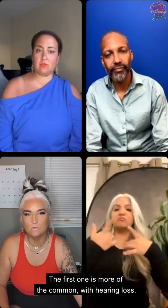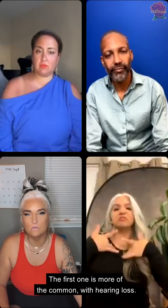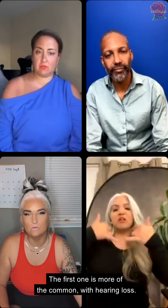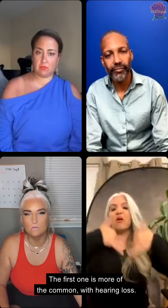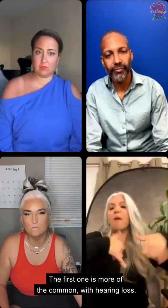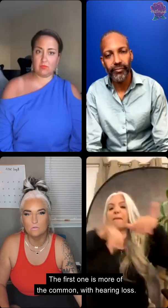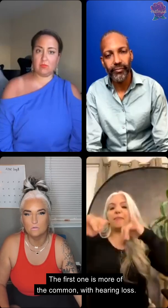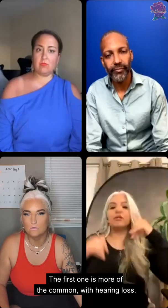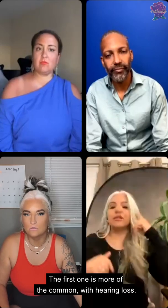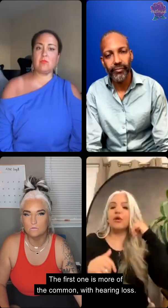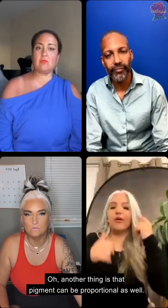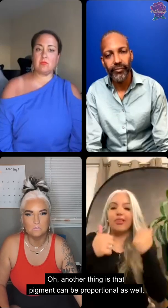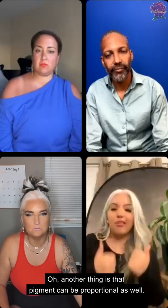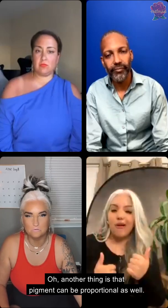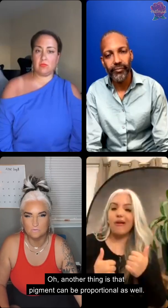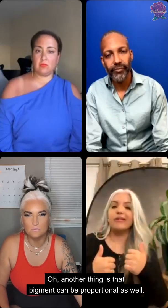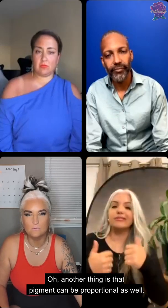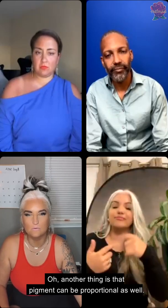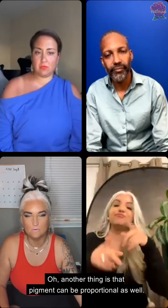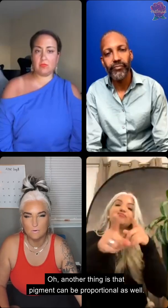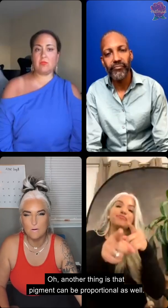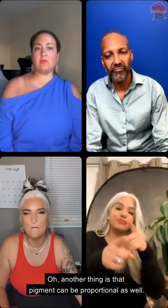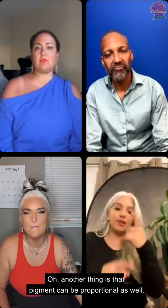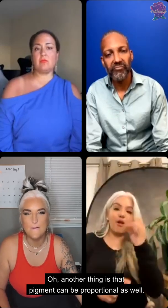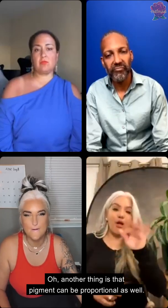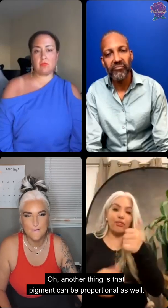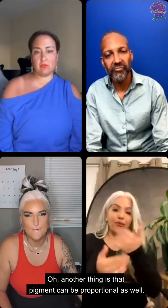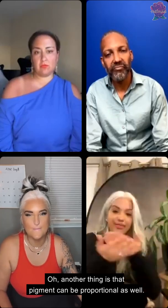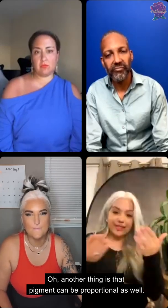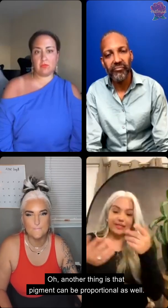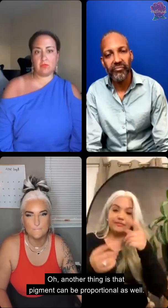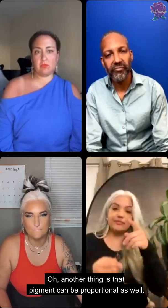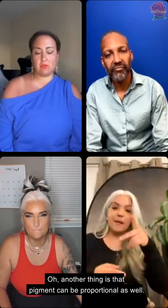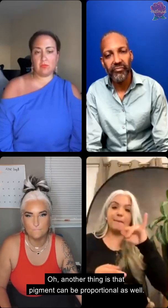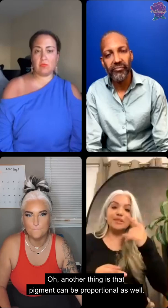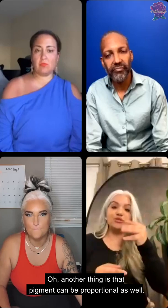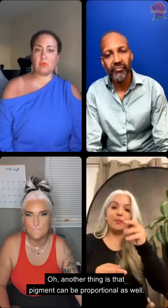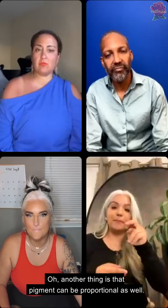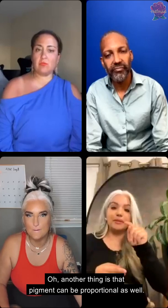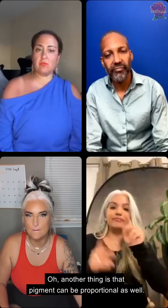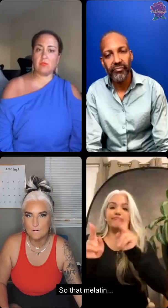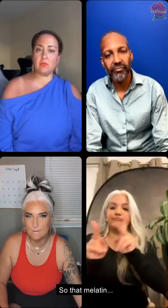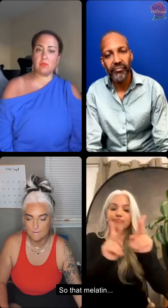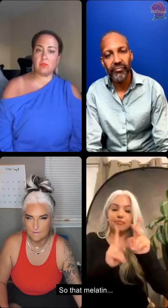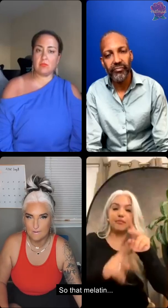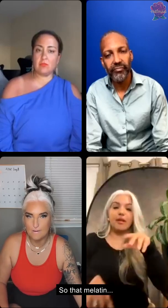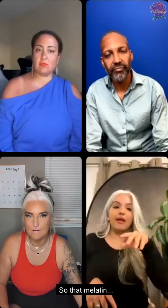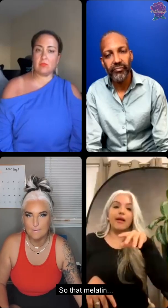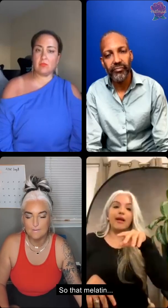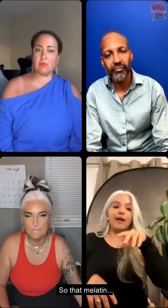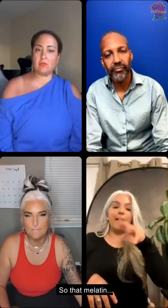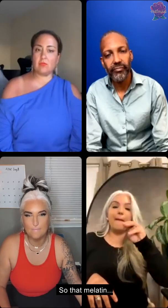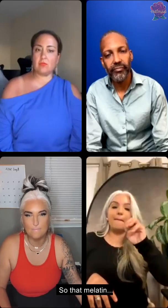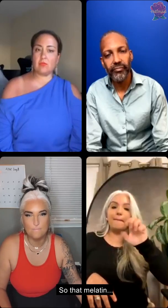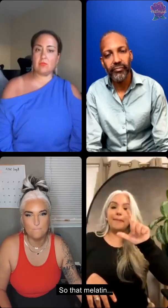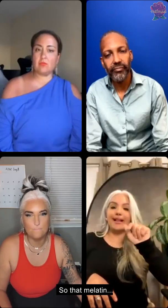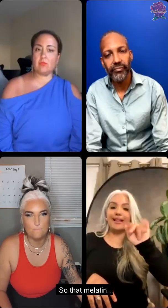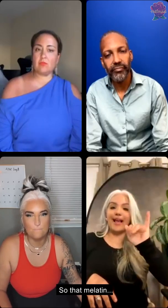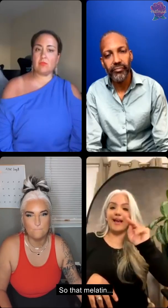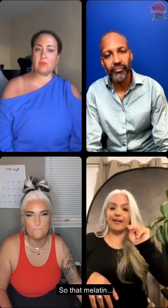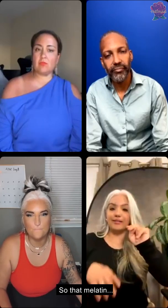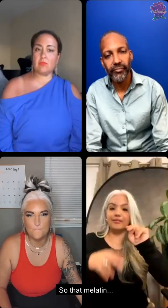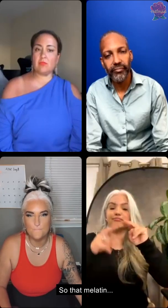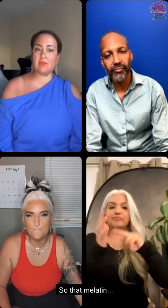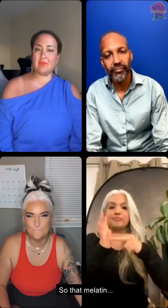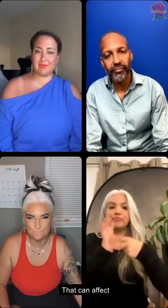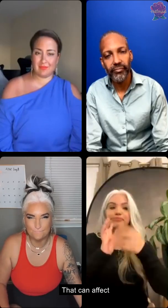more common. Hearing loss. Oh, another thing is that pigment can be proportional as well. So